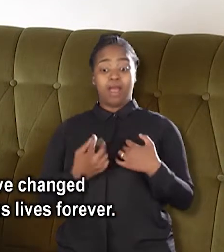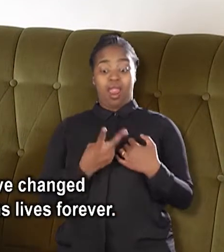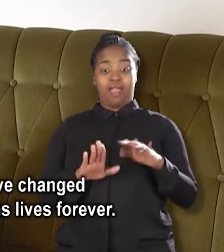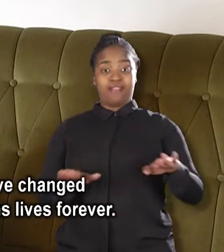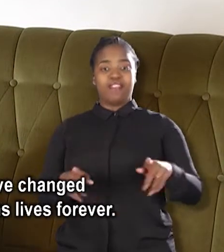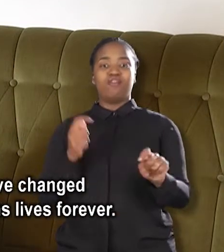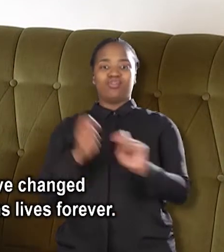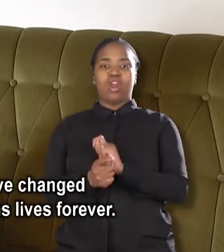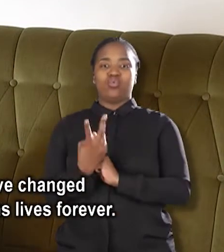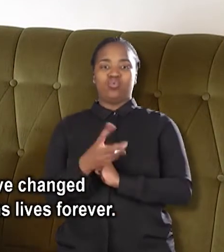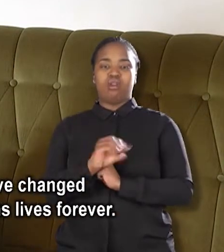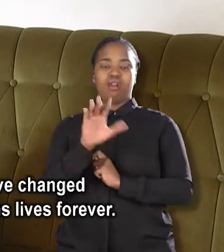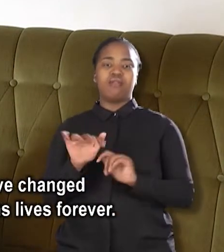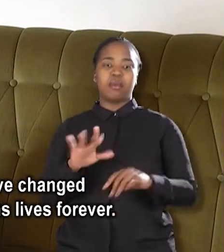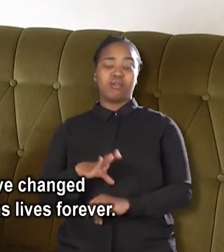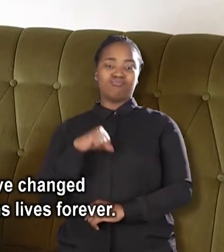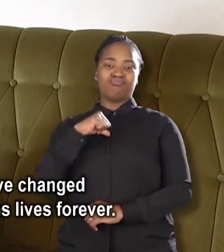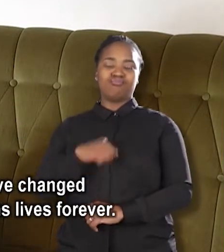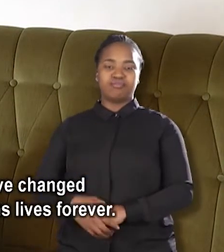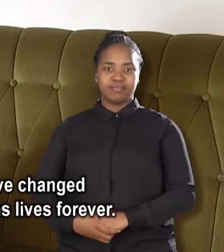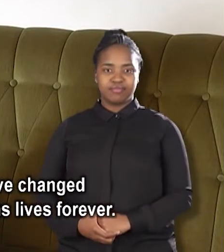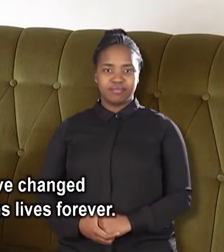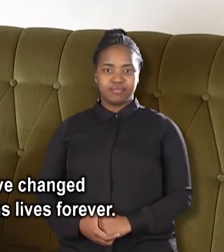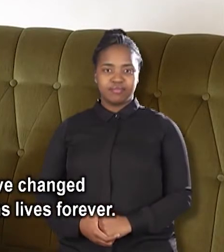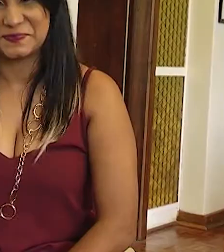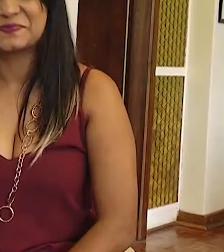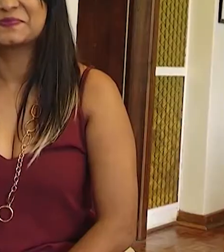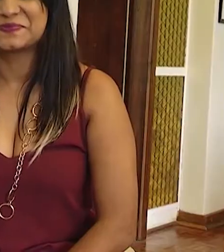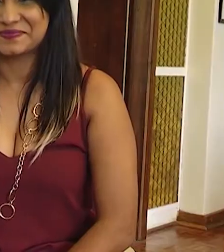I helped change 2 South Africans' lives forever.